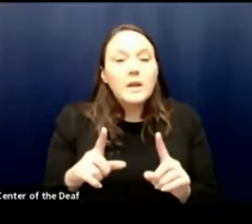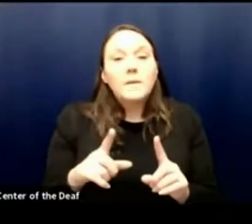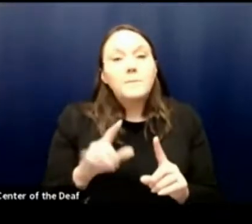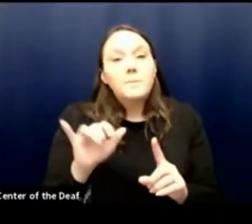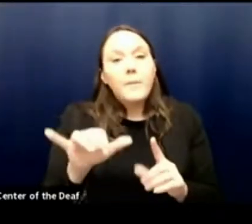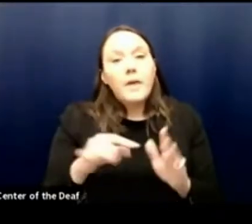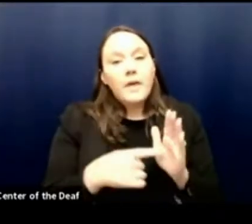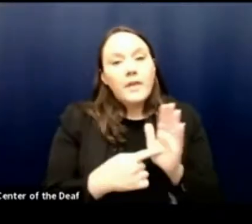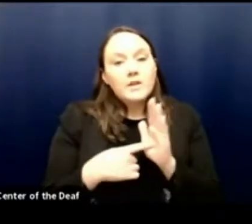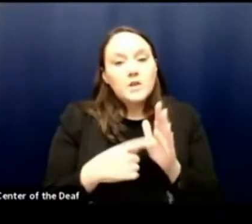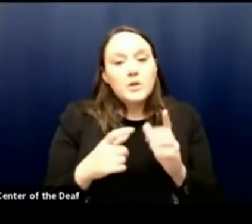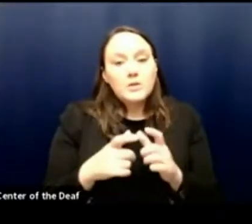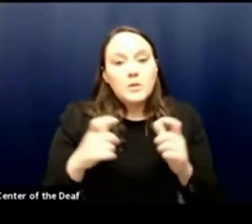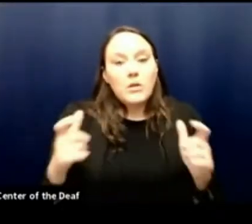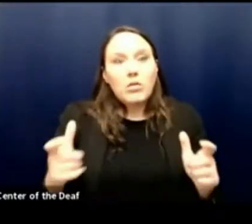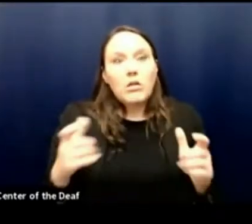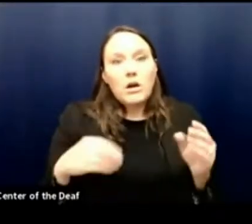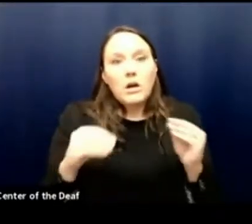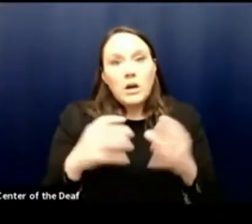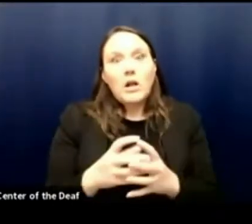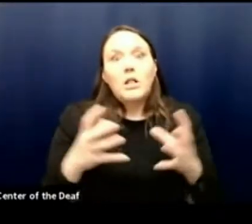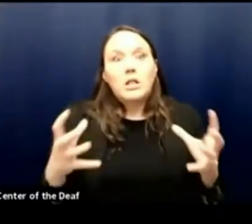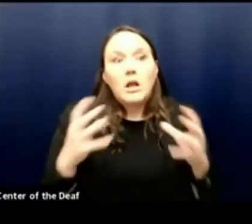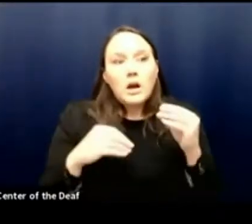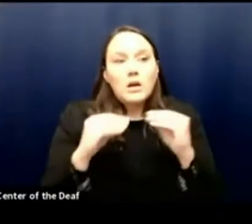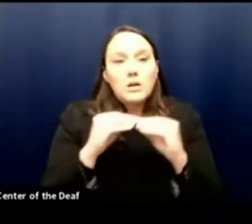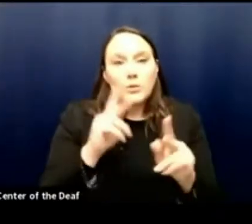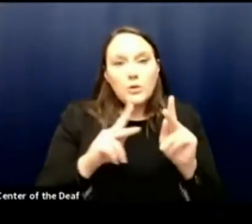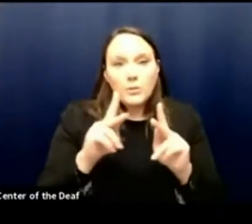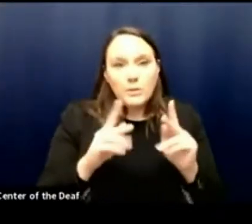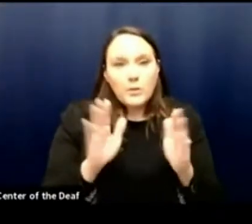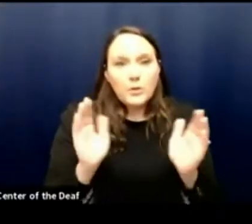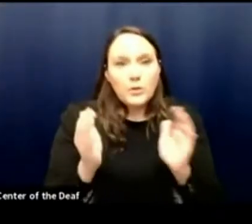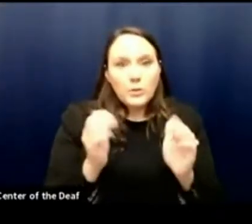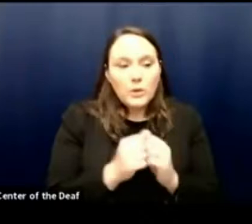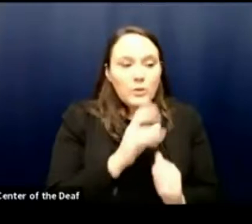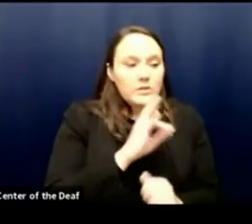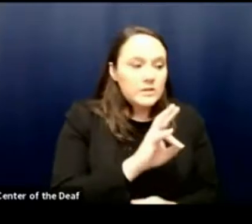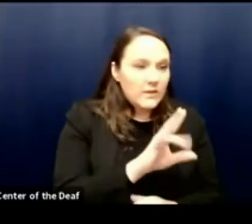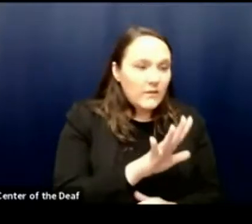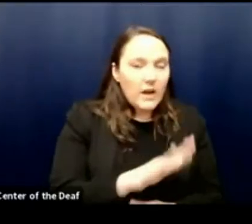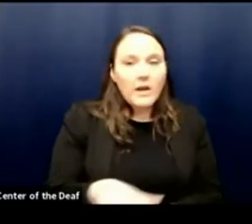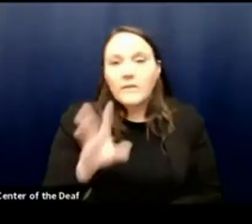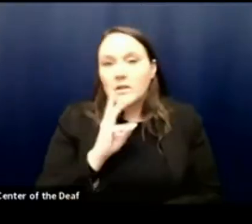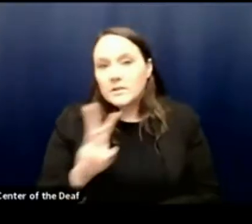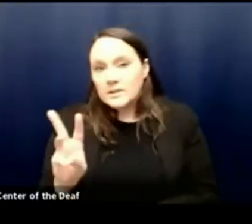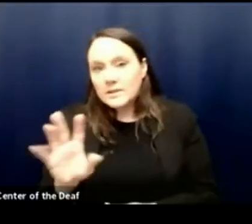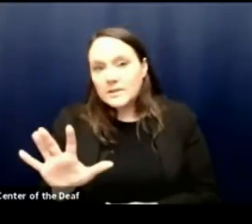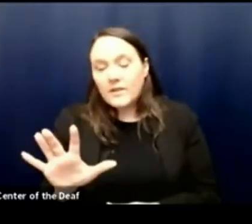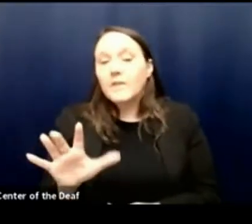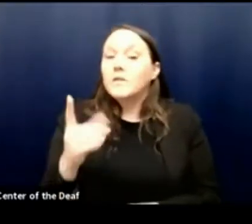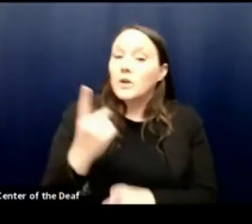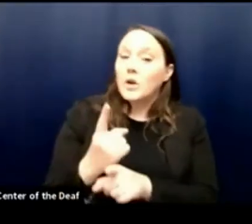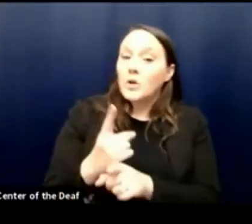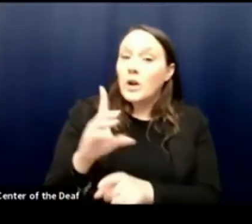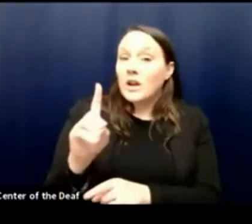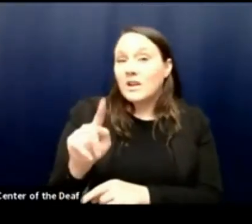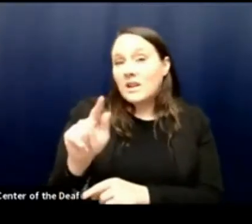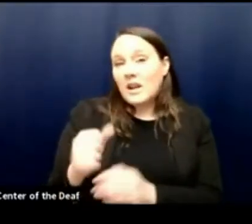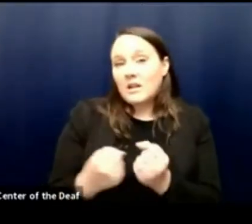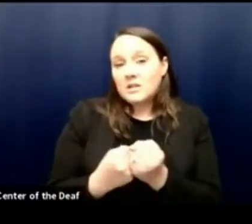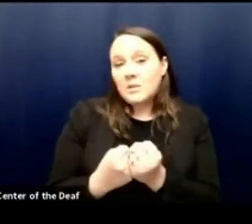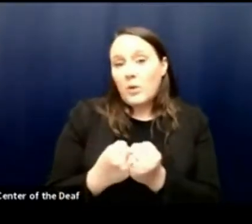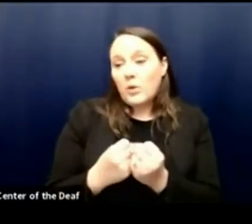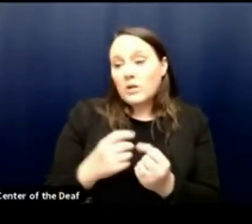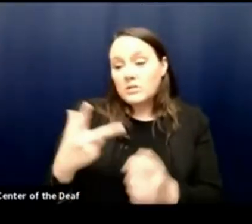the large jump there between 65 and 75-year-olds. Right, and the data supports vaccinating those older age groups. That's where we